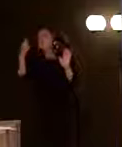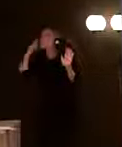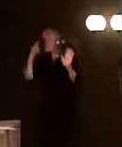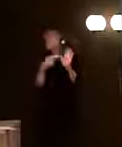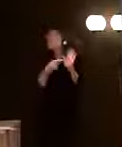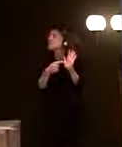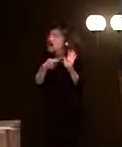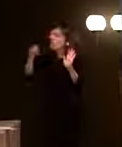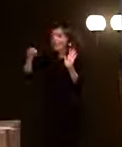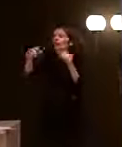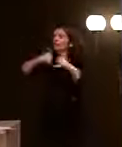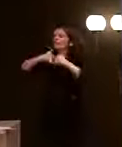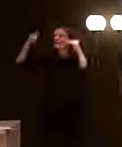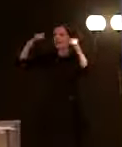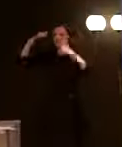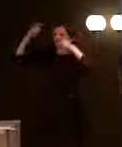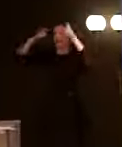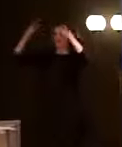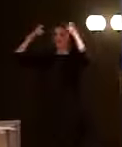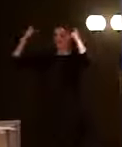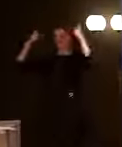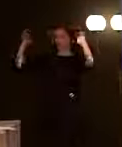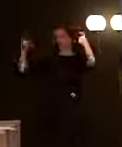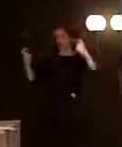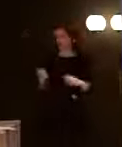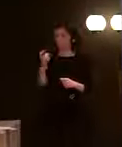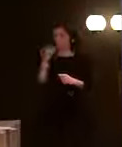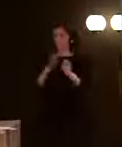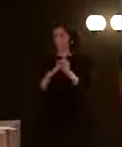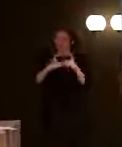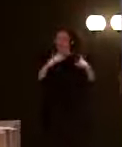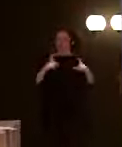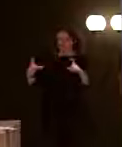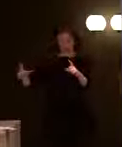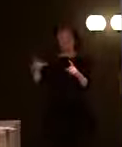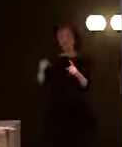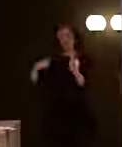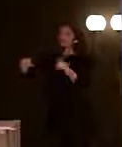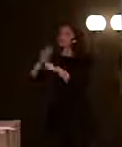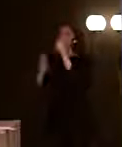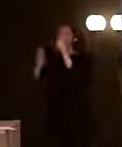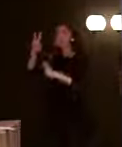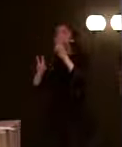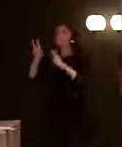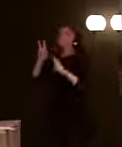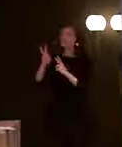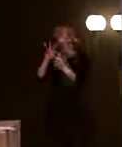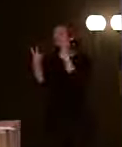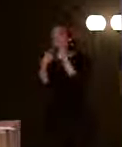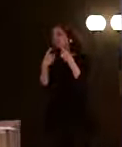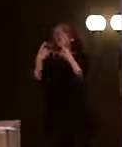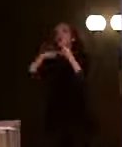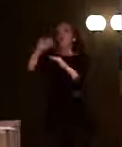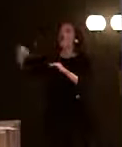After discussing these photographs, the students would proceed to choose magazines and create collages of their